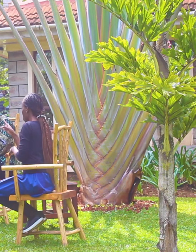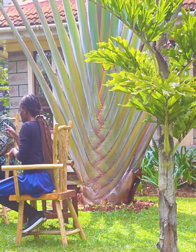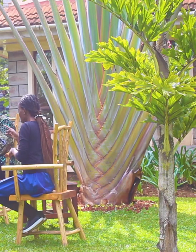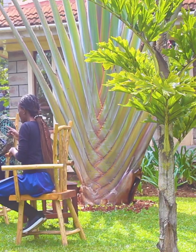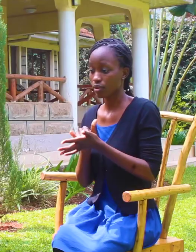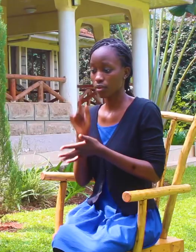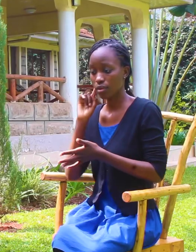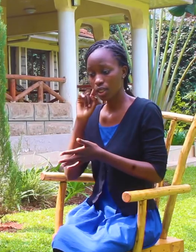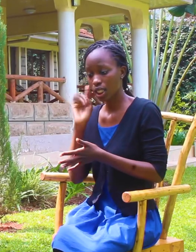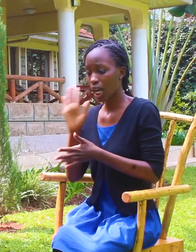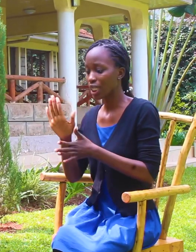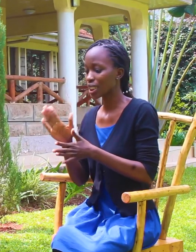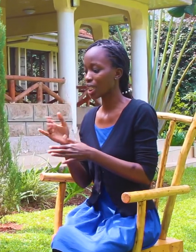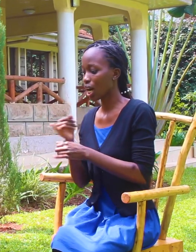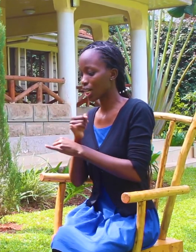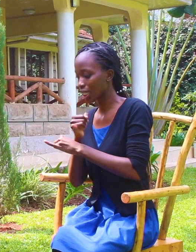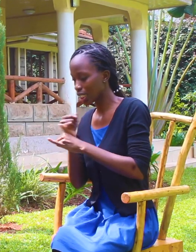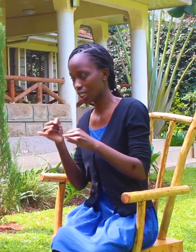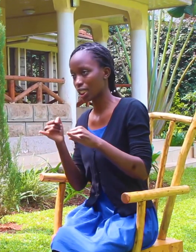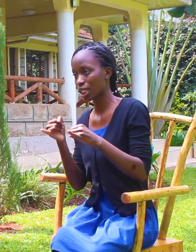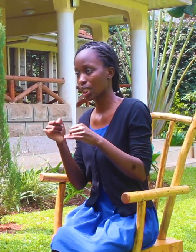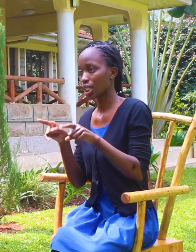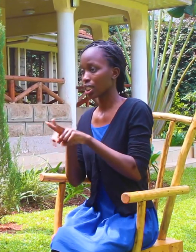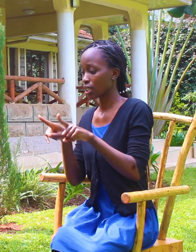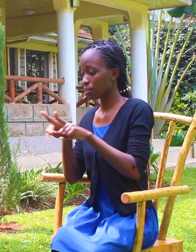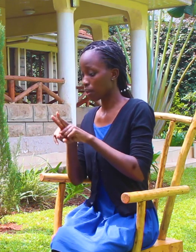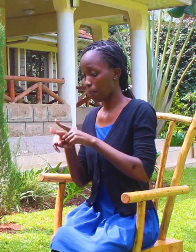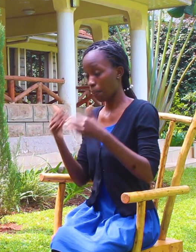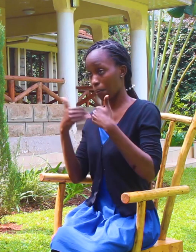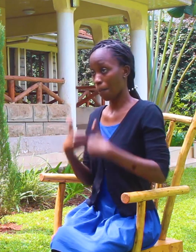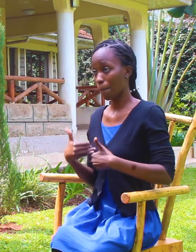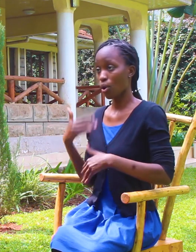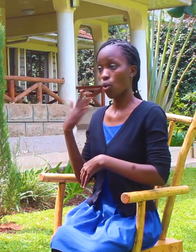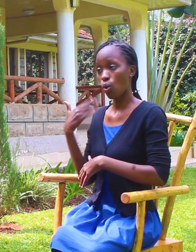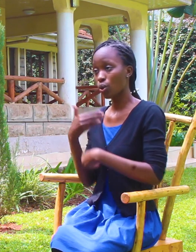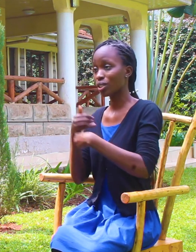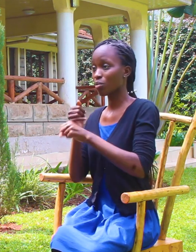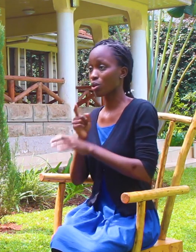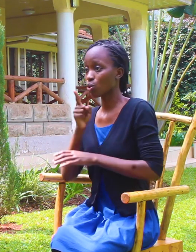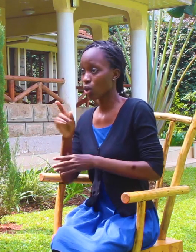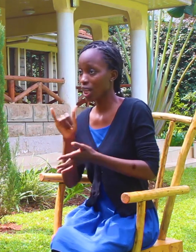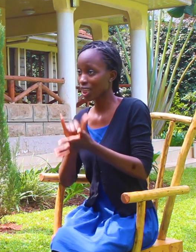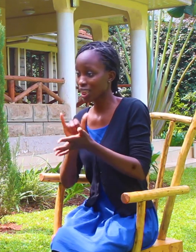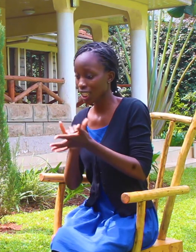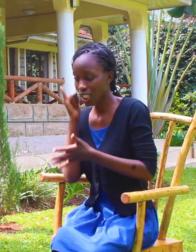her ears are washed. And I was the one who used to make sure to see that she has done her homework.